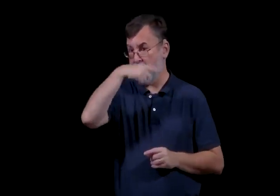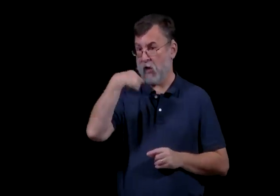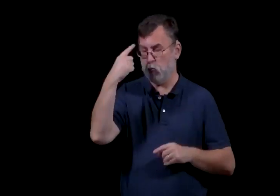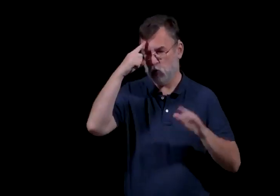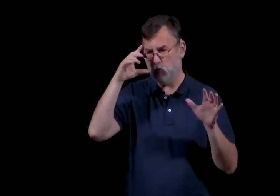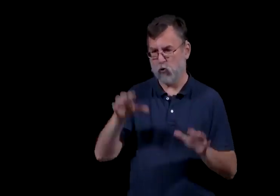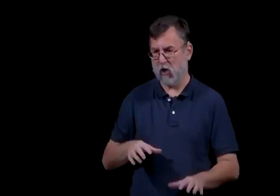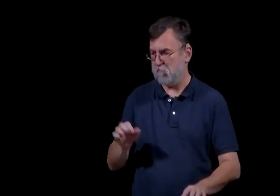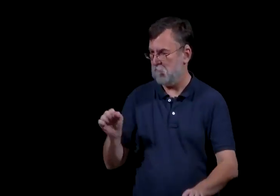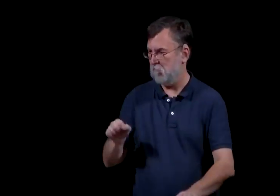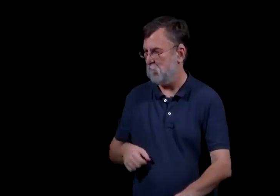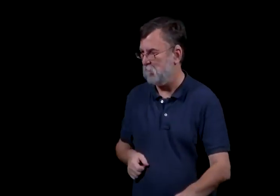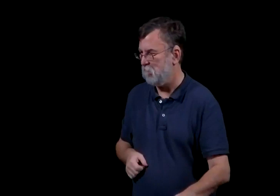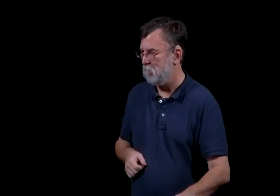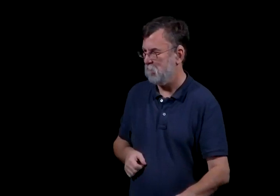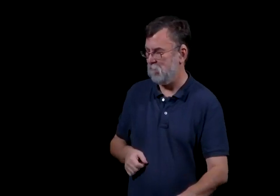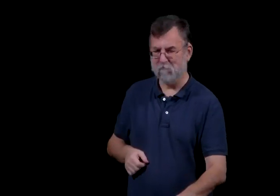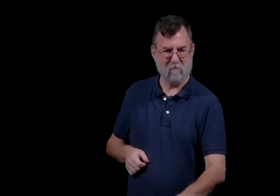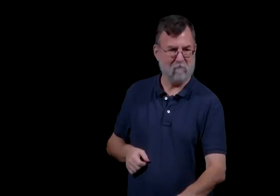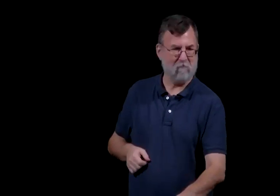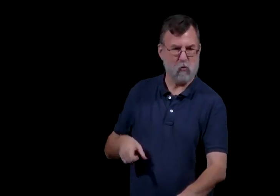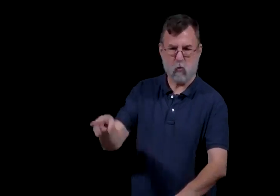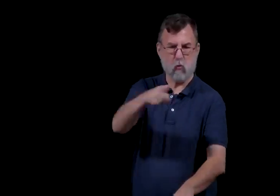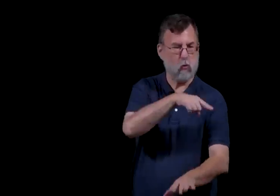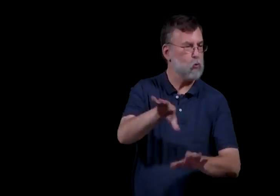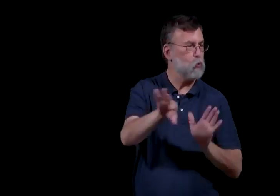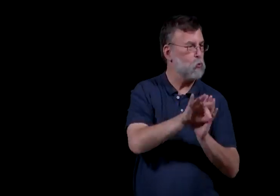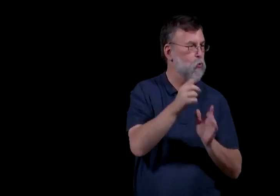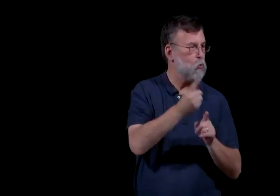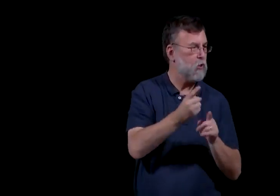And that's like a big lump in the throat type of thing. Gulp.